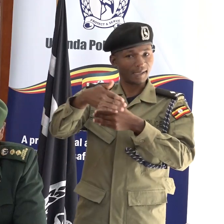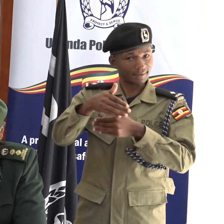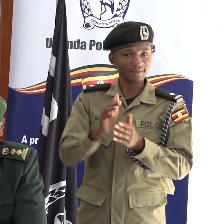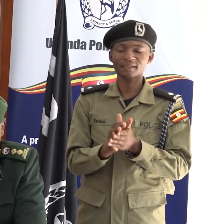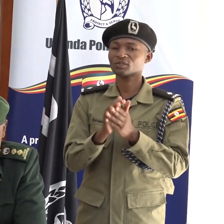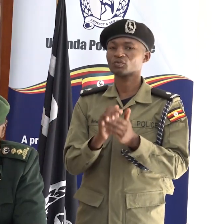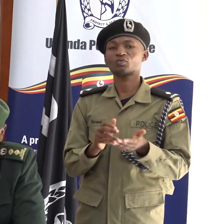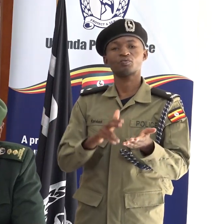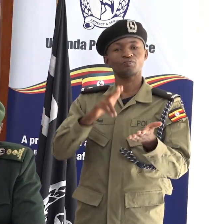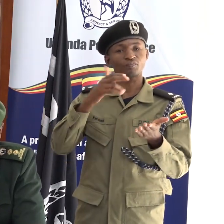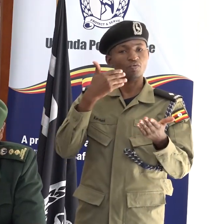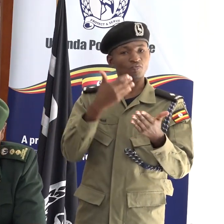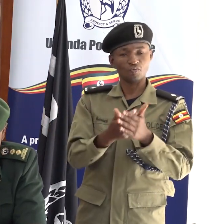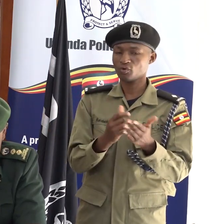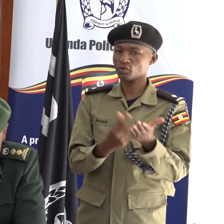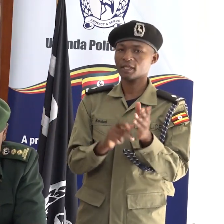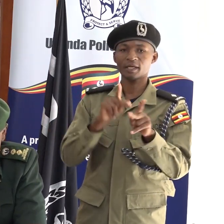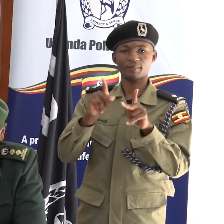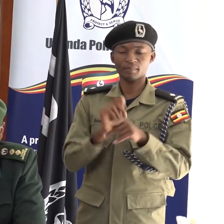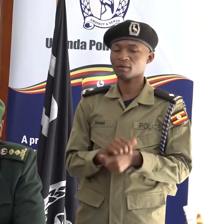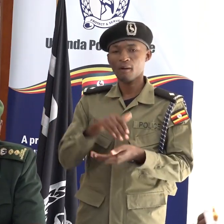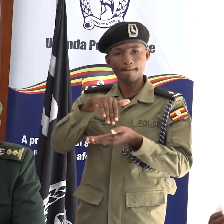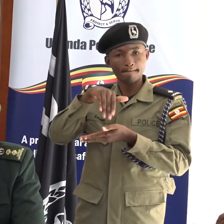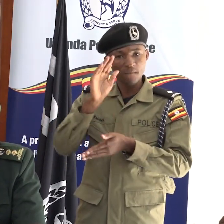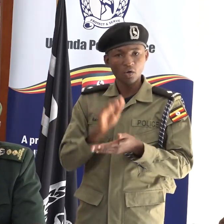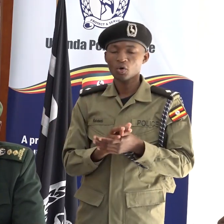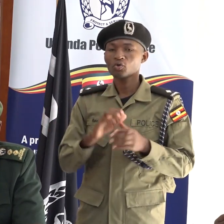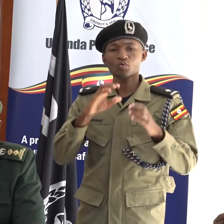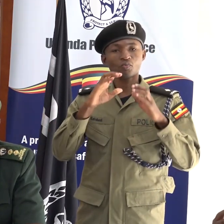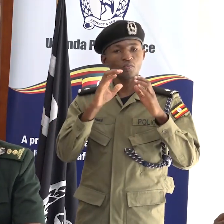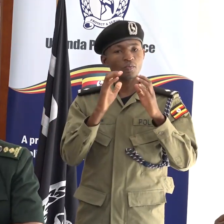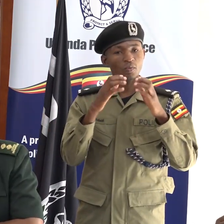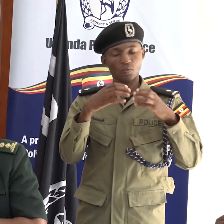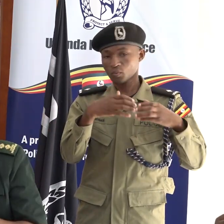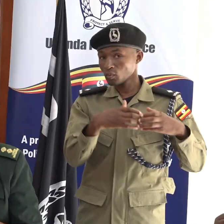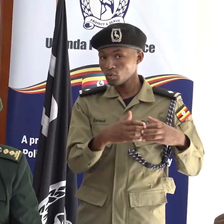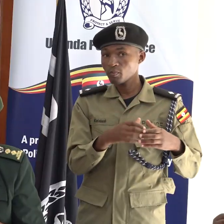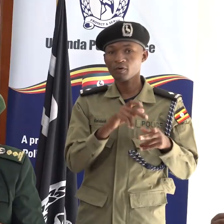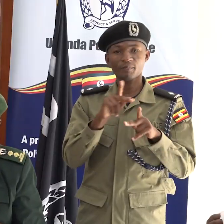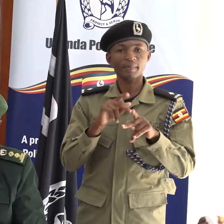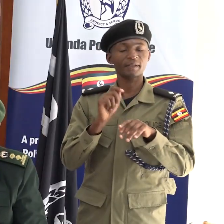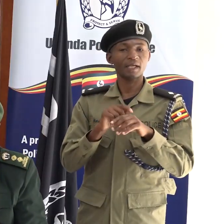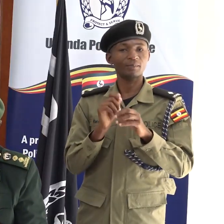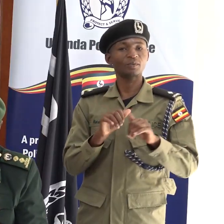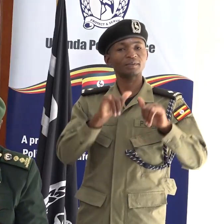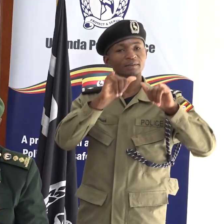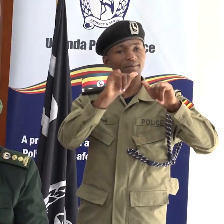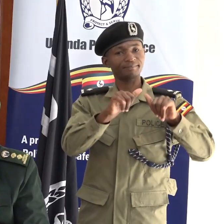Ugandans, particularly indigenous communities, while maintaining national